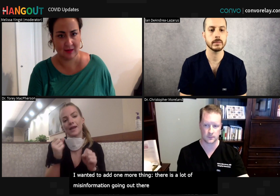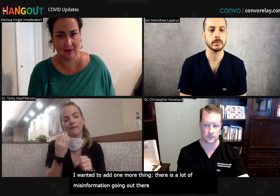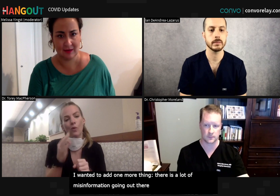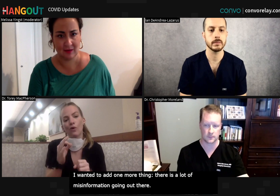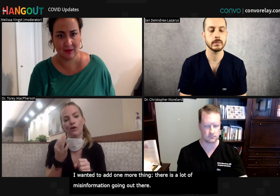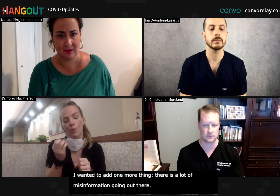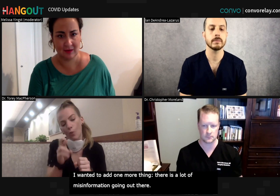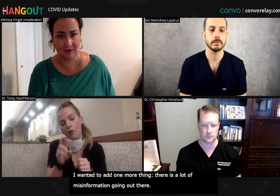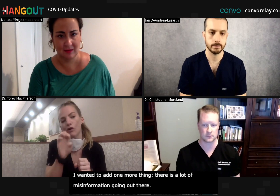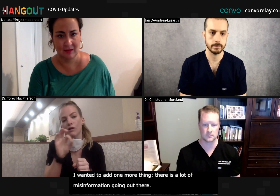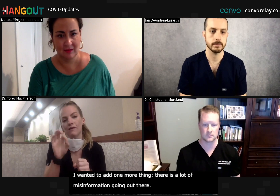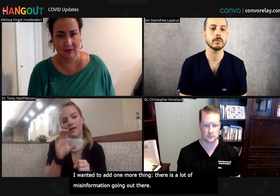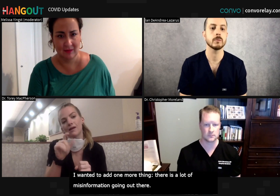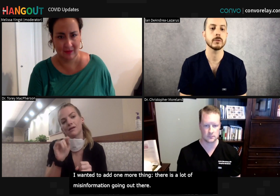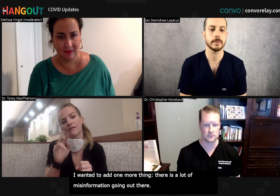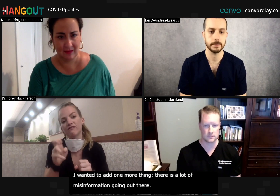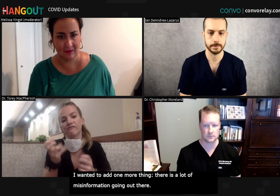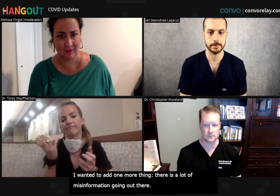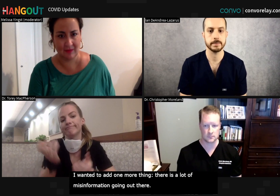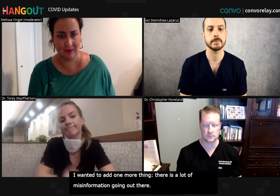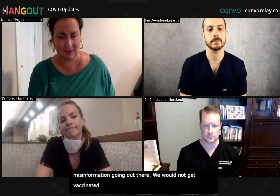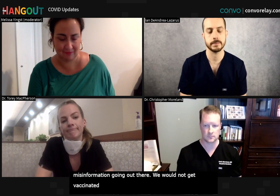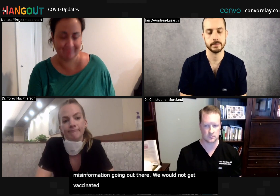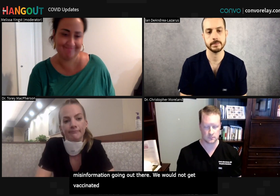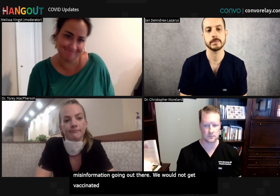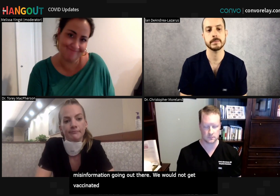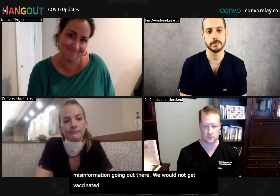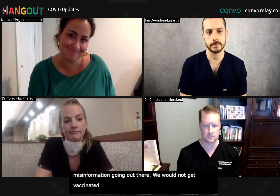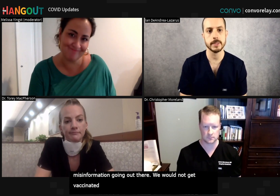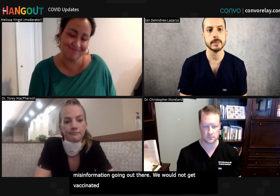get vaccinated if we did not think it was safe or effective.